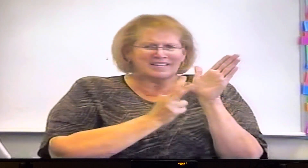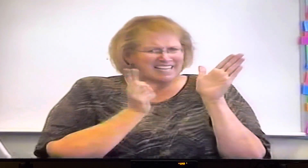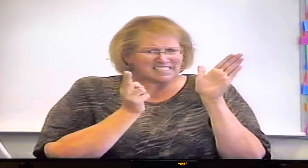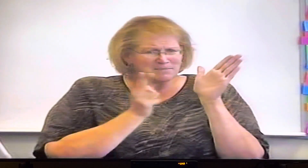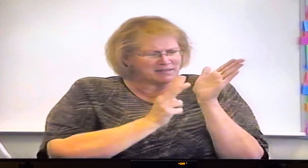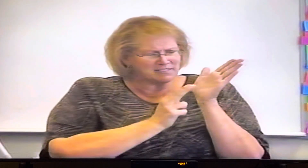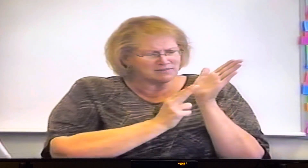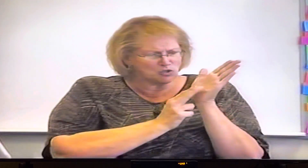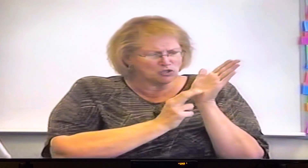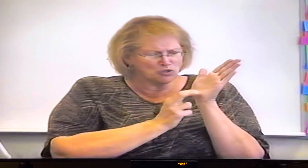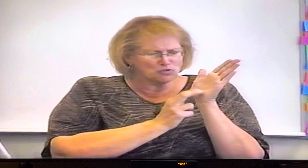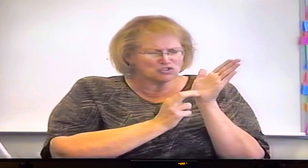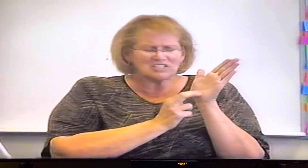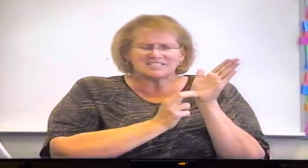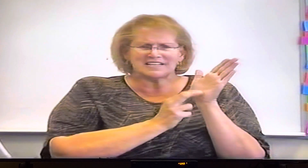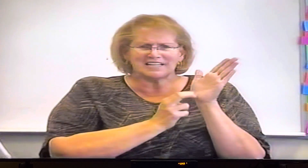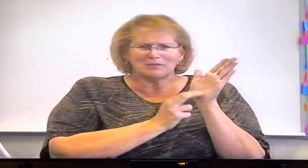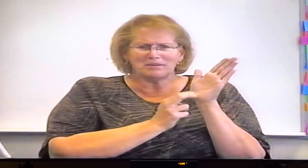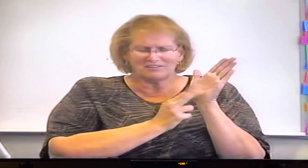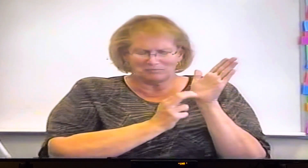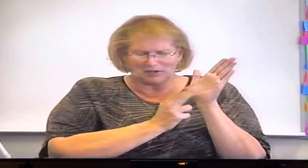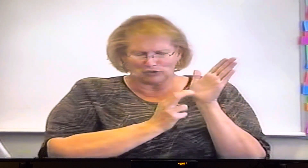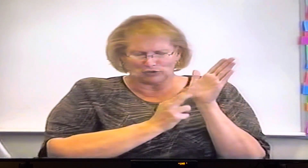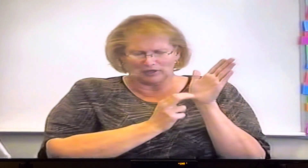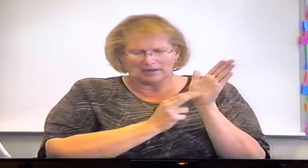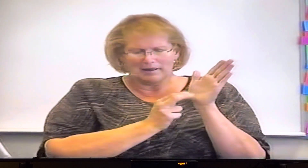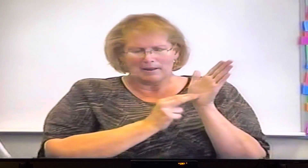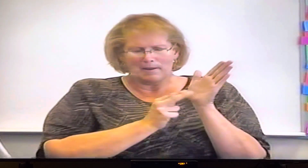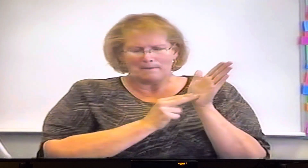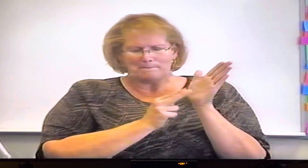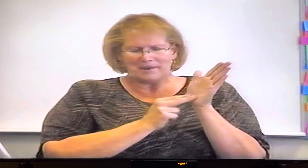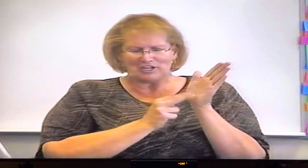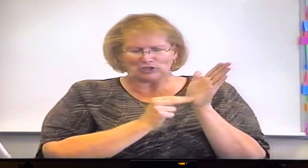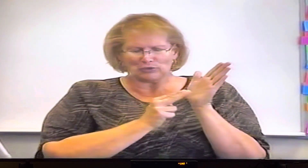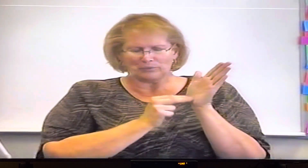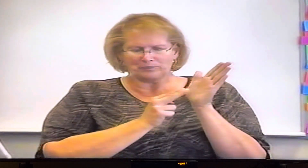really expensive, so you use just a little bit of butter. Butter.